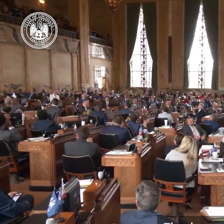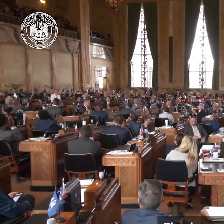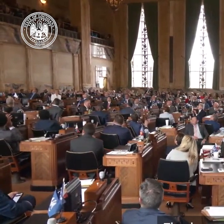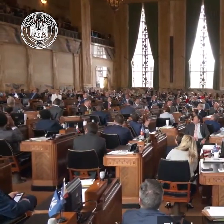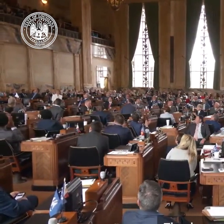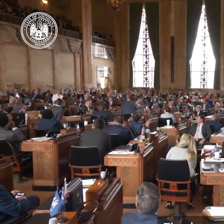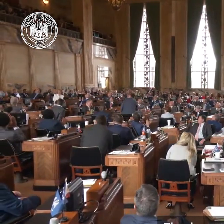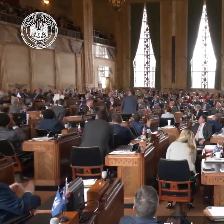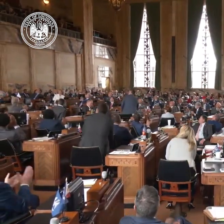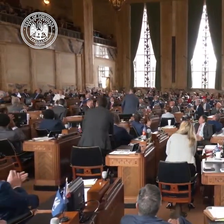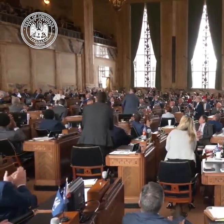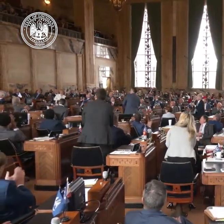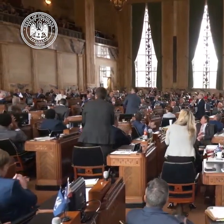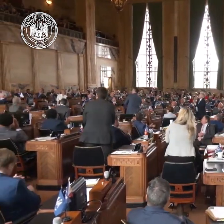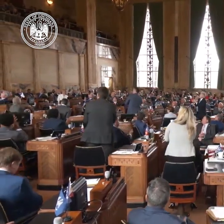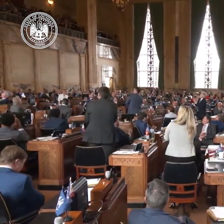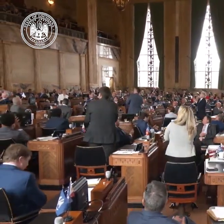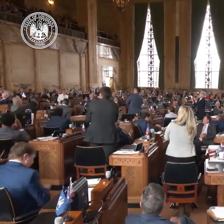Thank you, Shanoya.